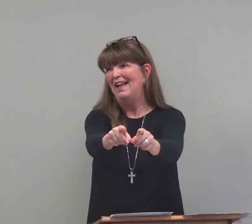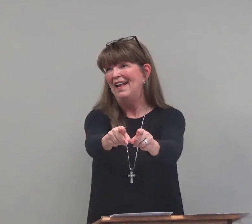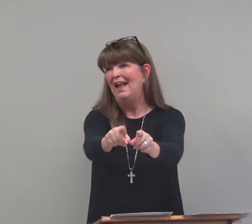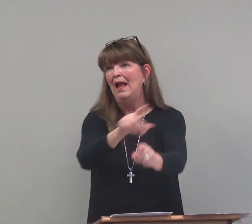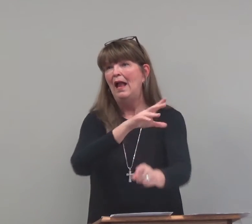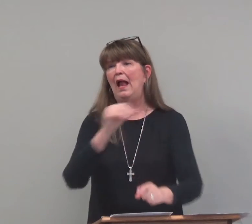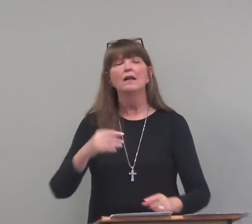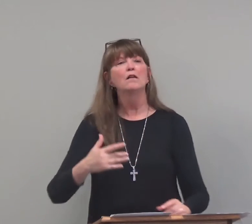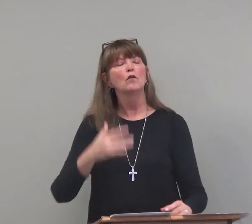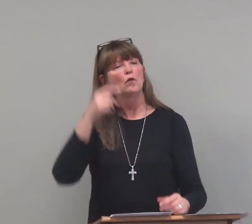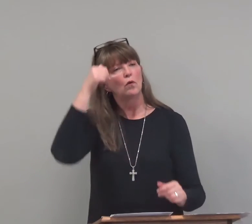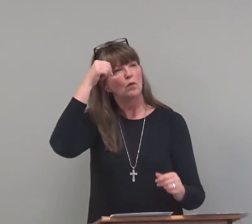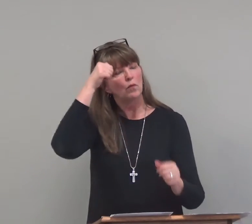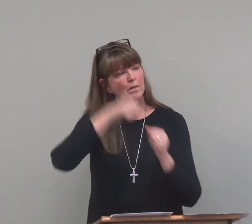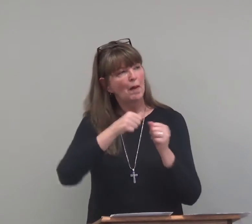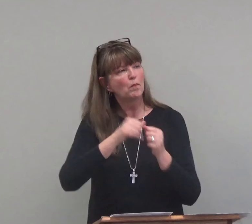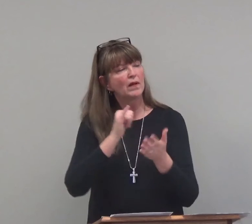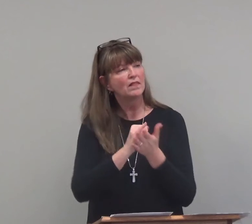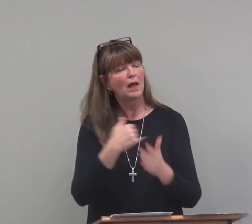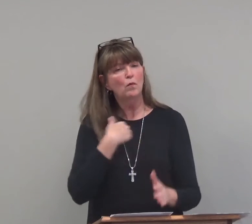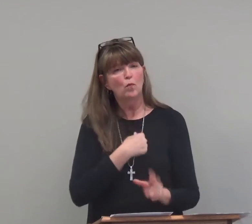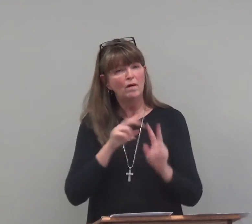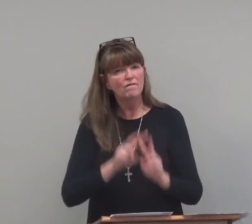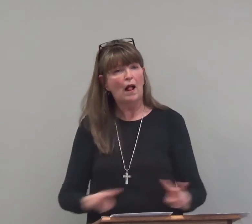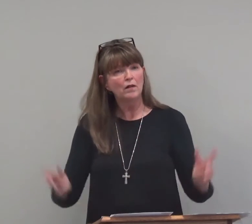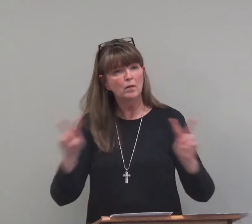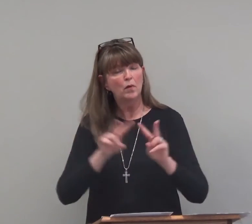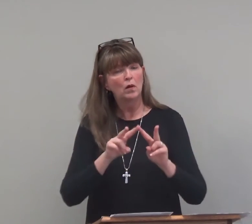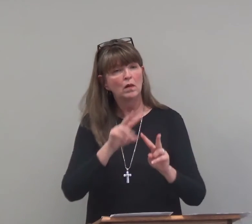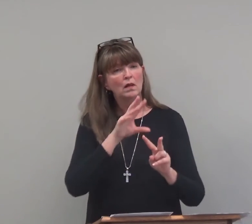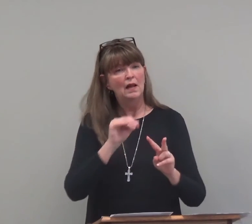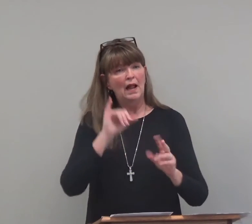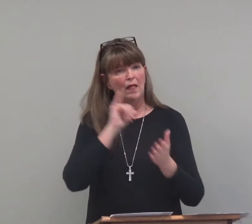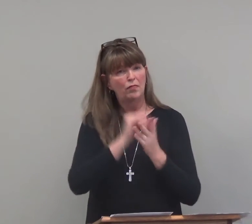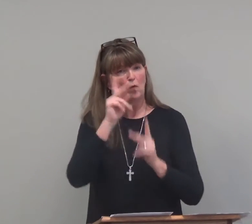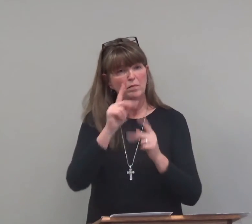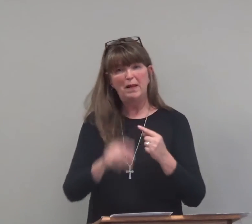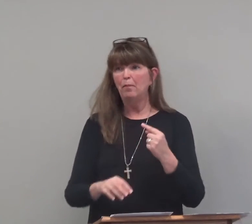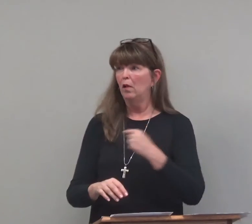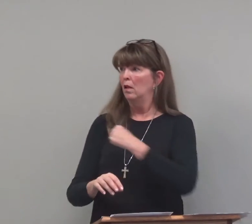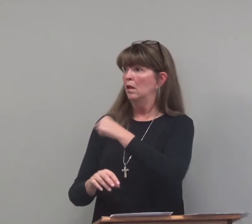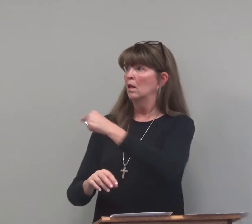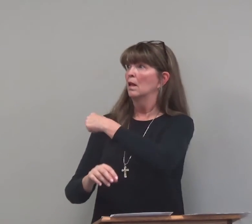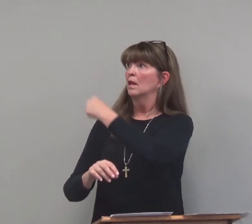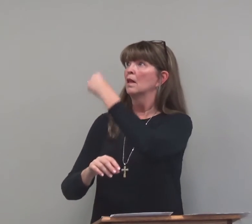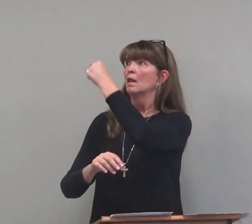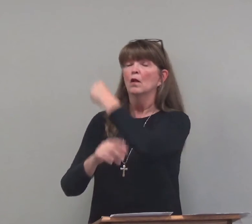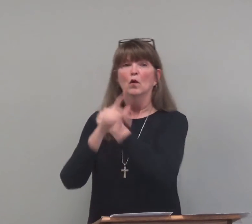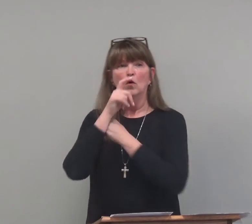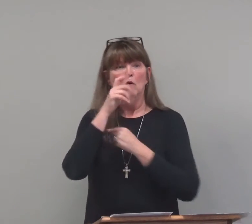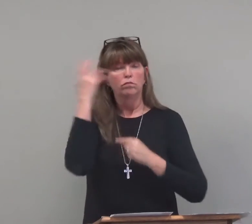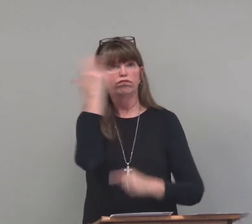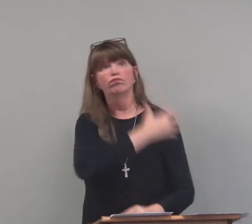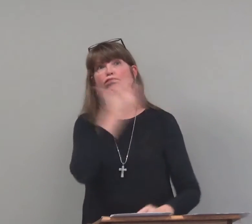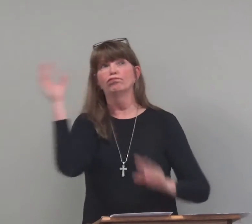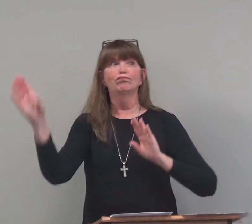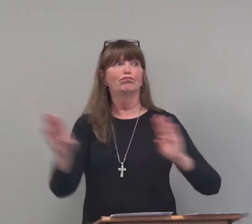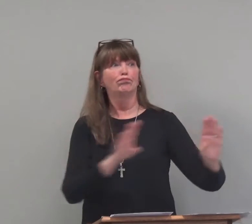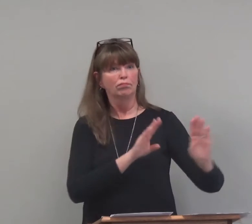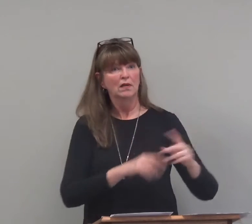forward. And remember that we are valuable, and those ancestors of ours